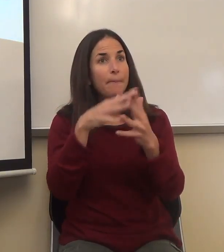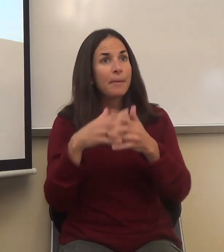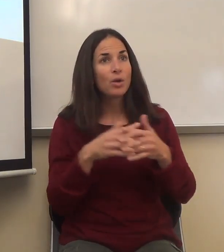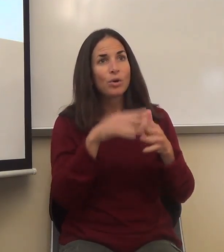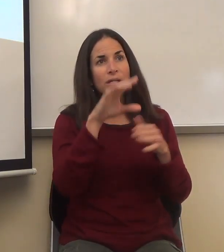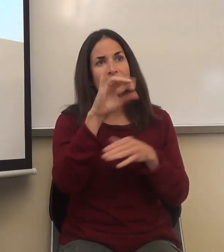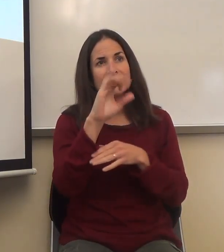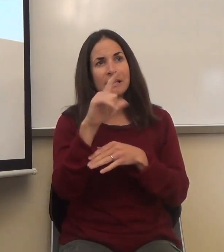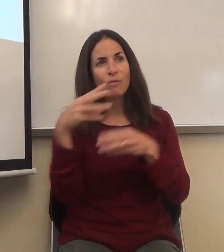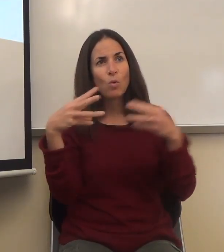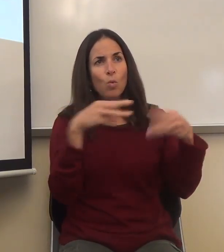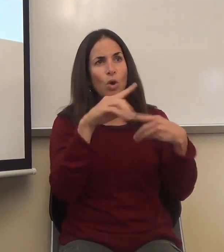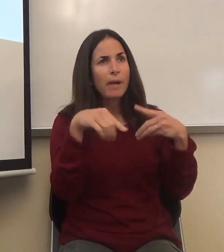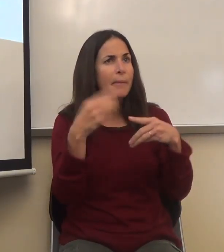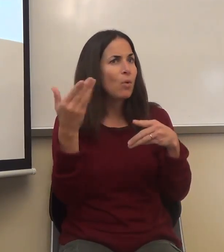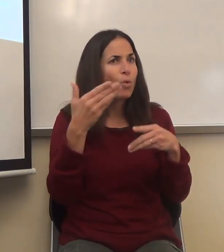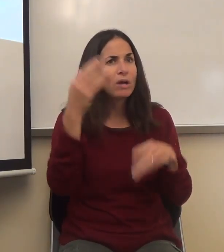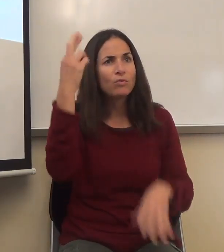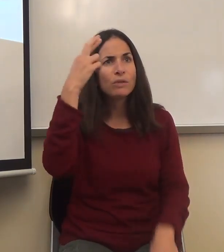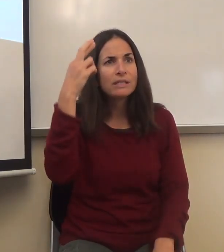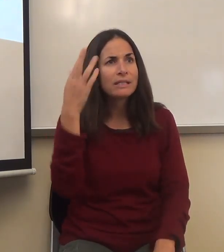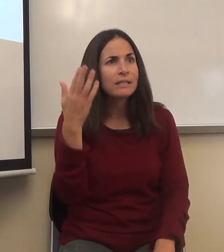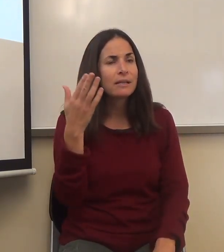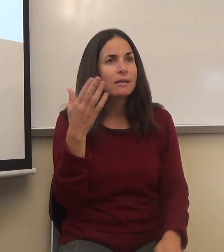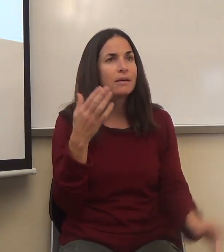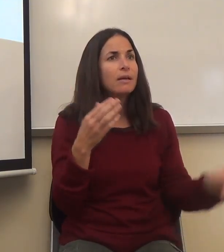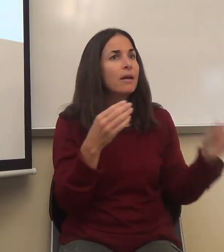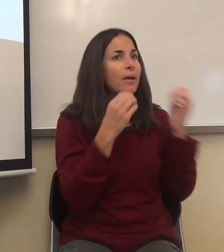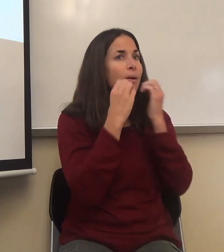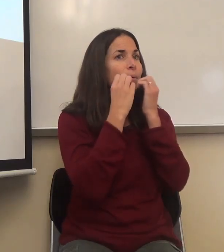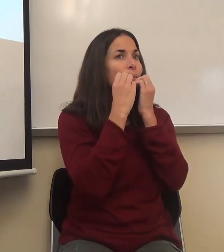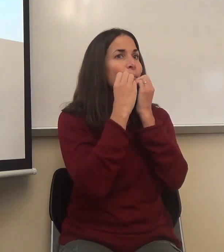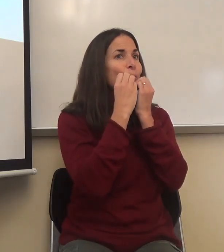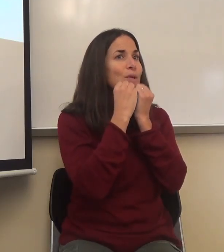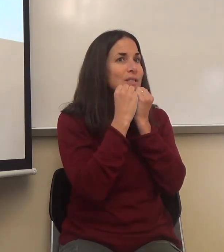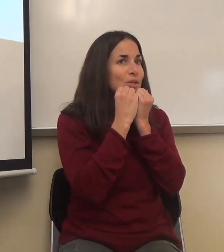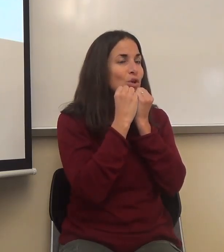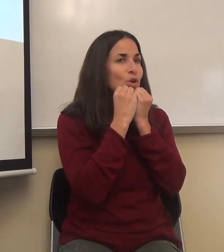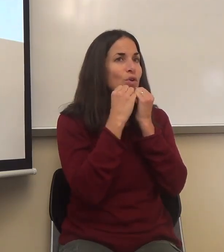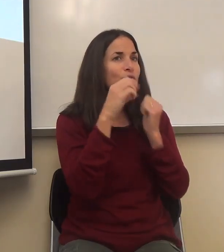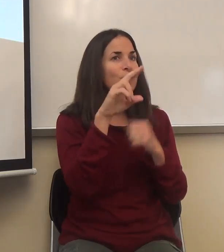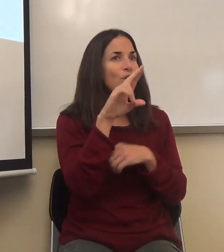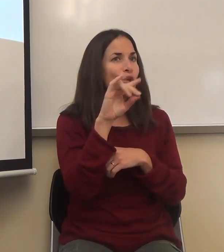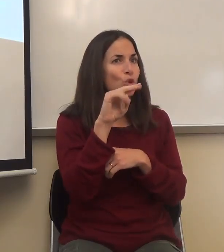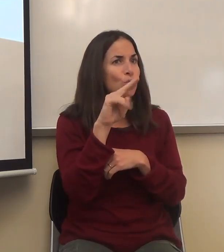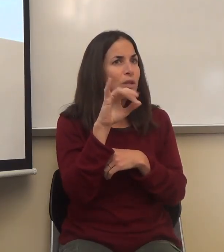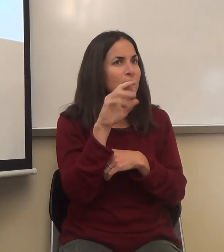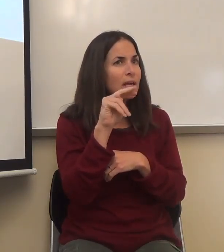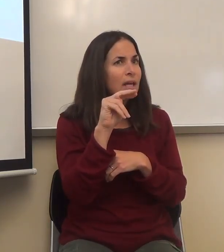about? To preserve the Union, but it was also Well, for the. you talk like a